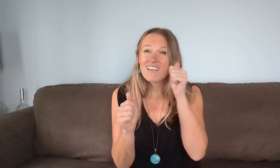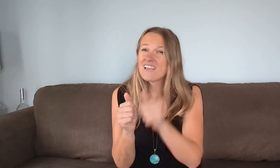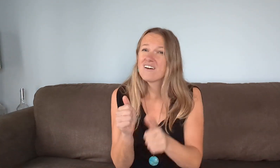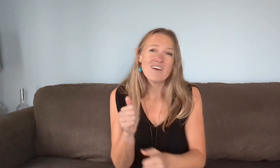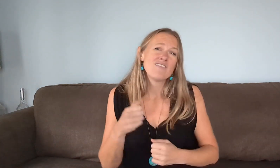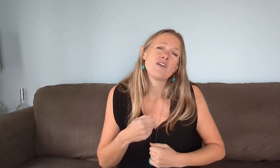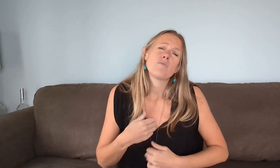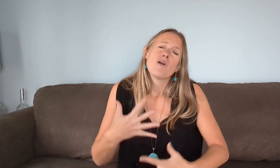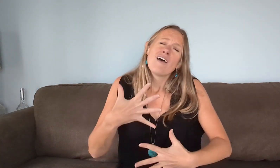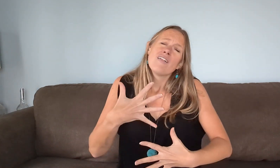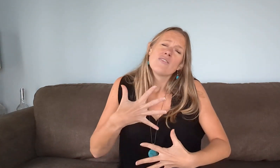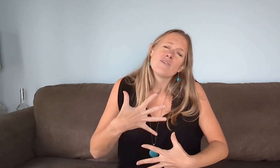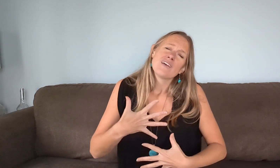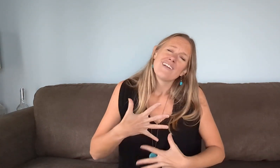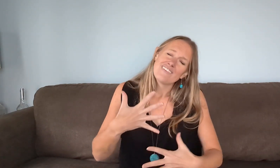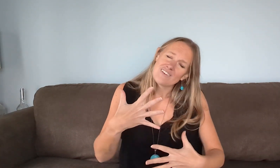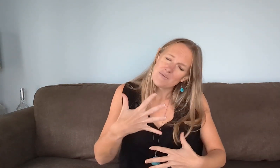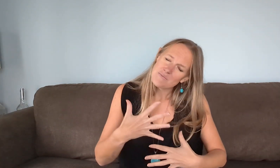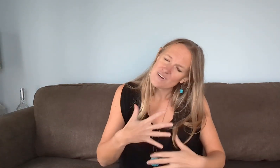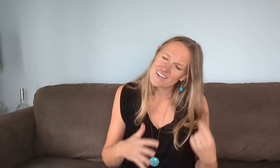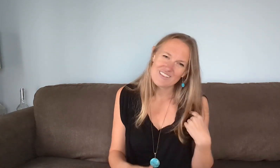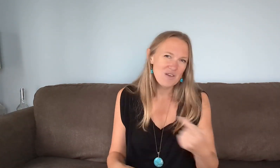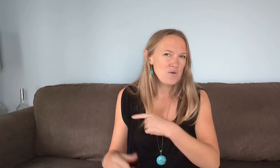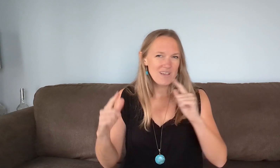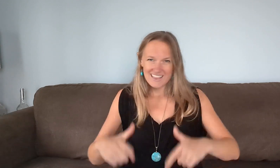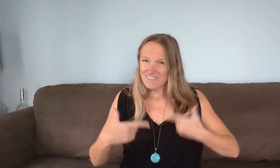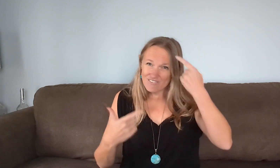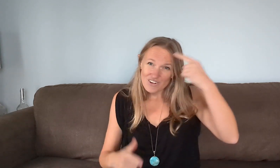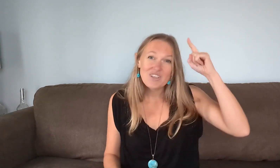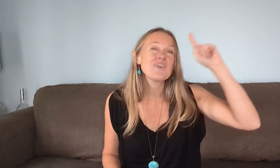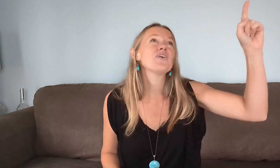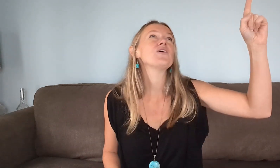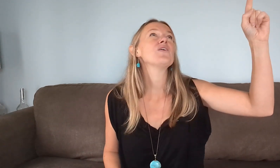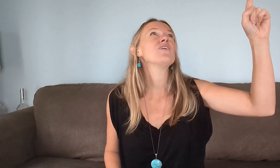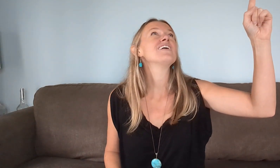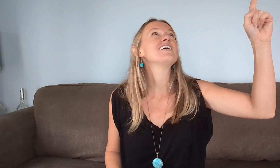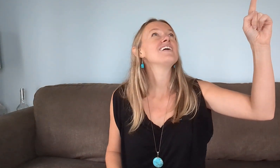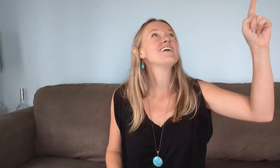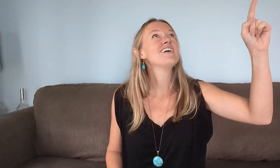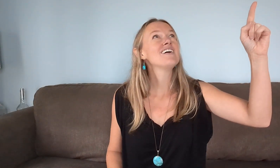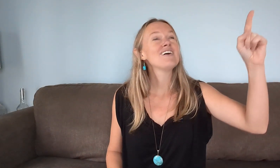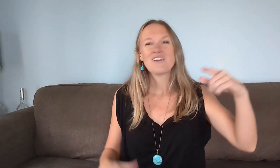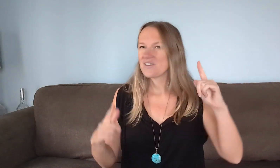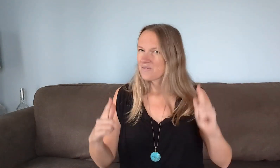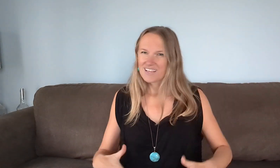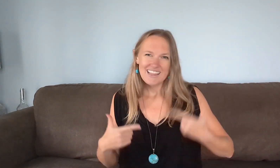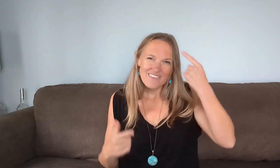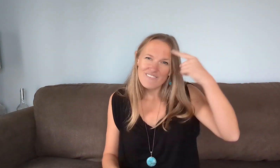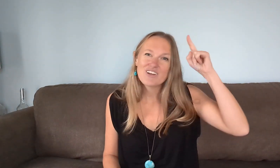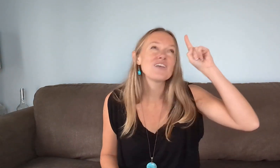worthy of every breath we could ever breathe. We live for you, oh, we live for